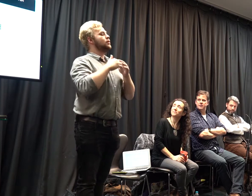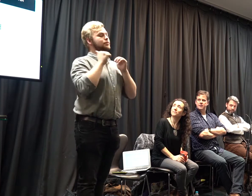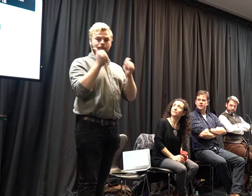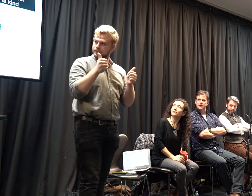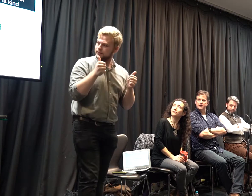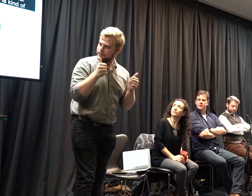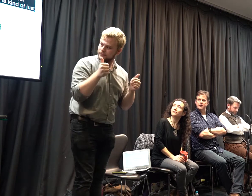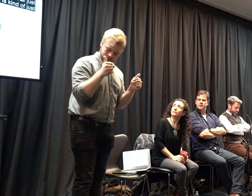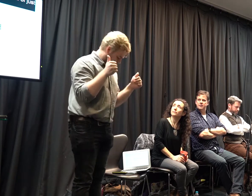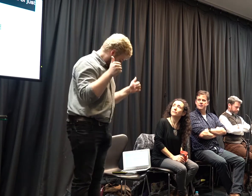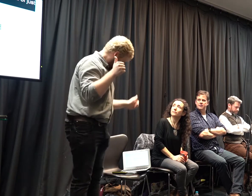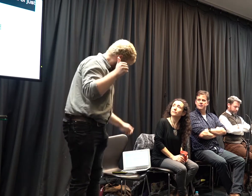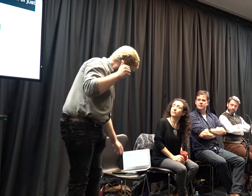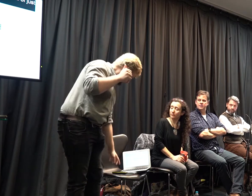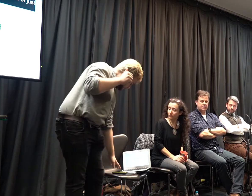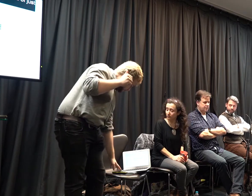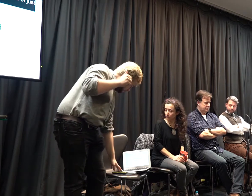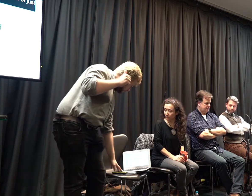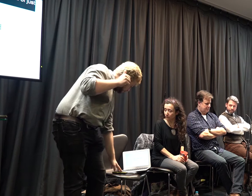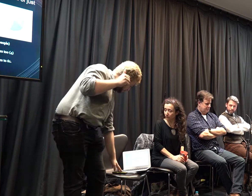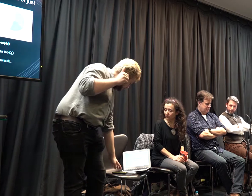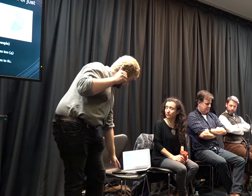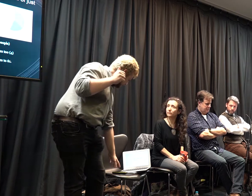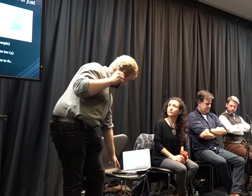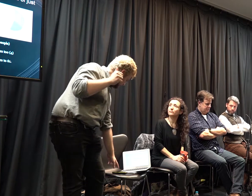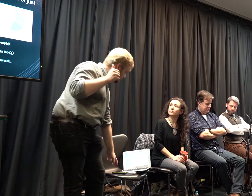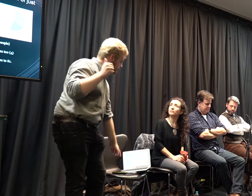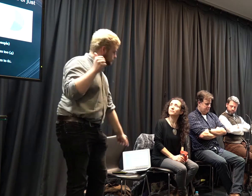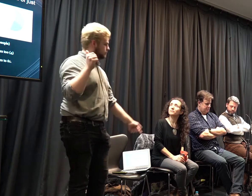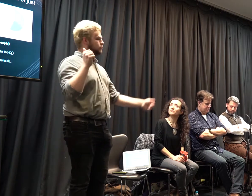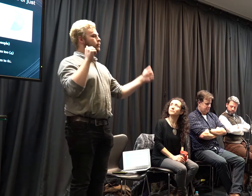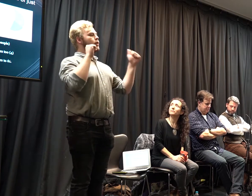rough estimate of people who reply to my survey's views.